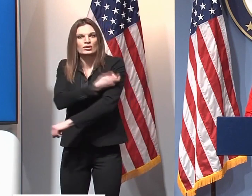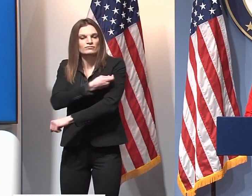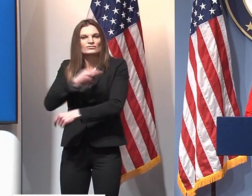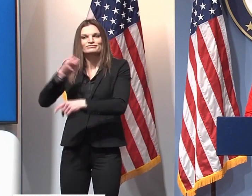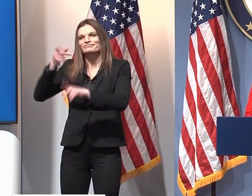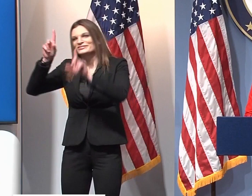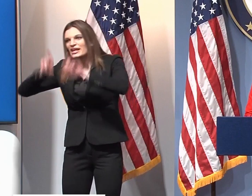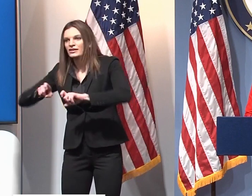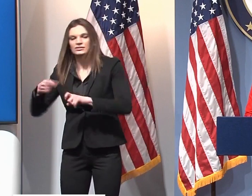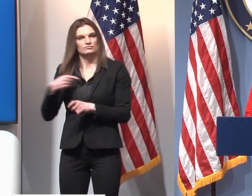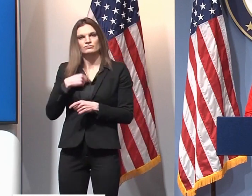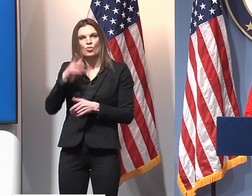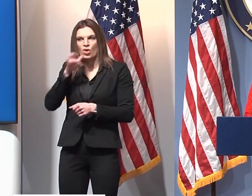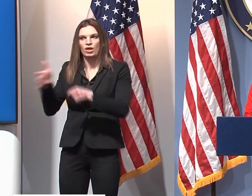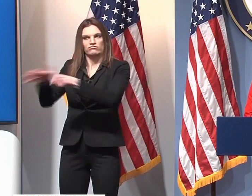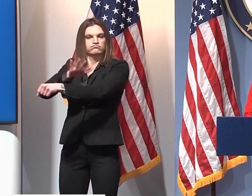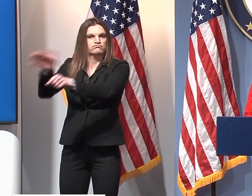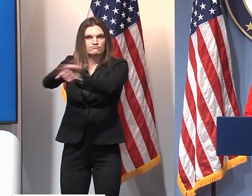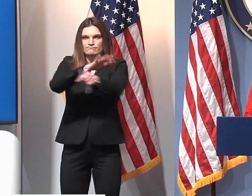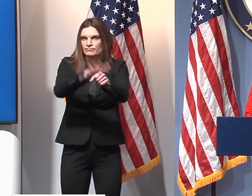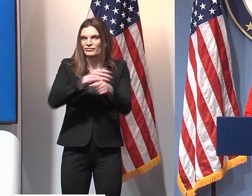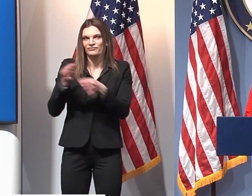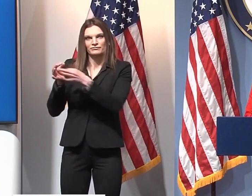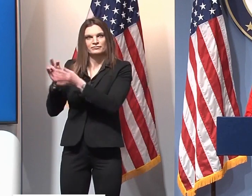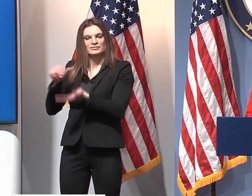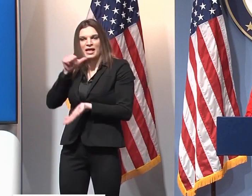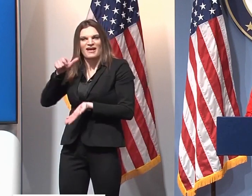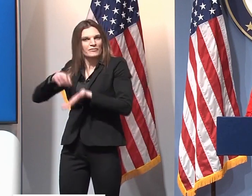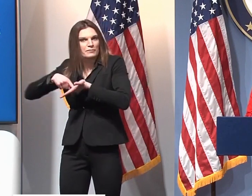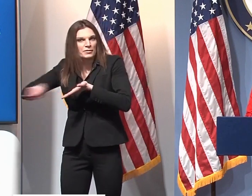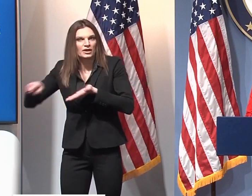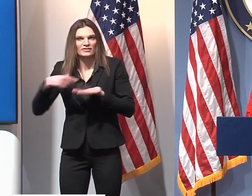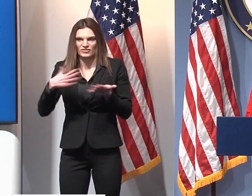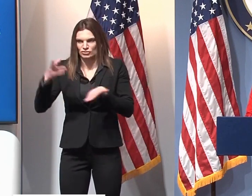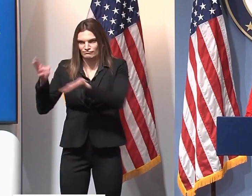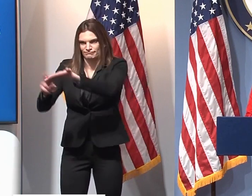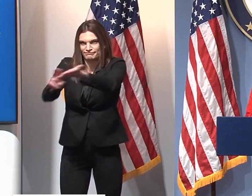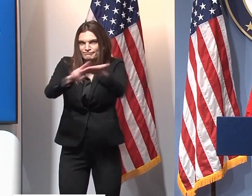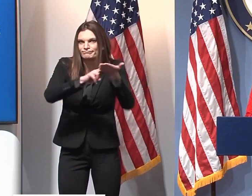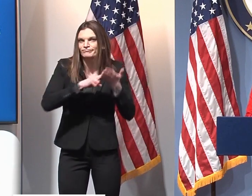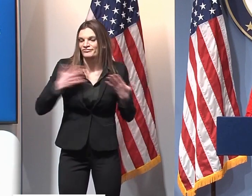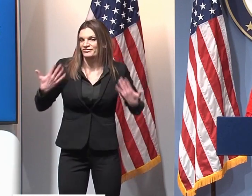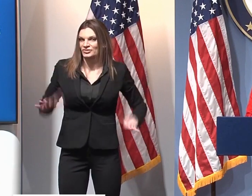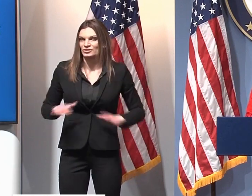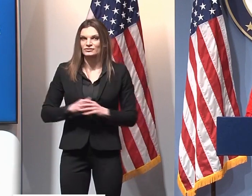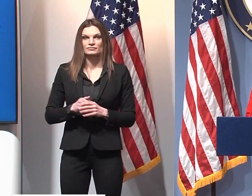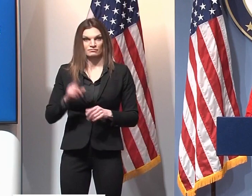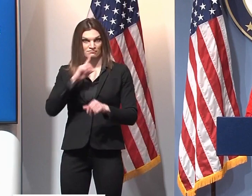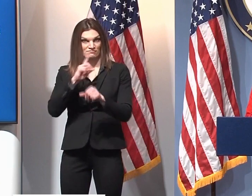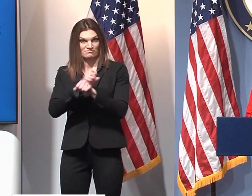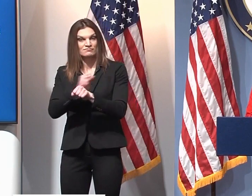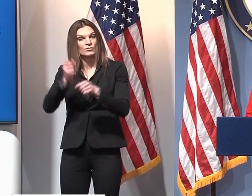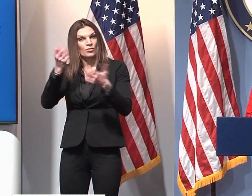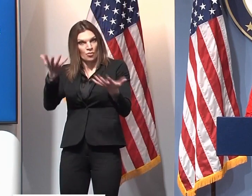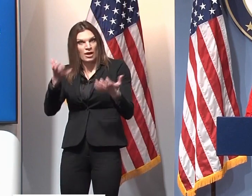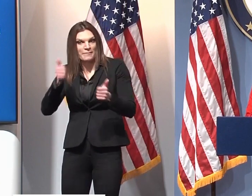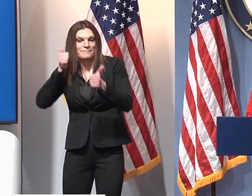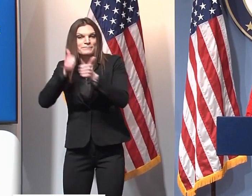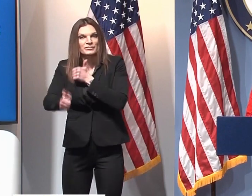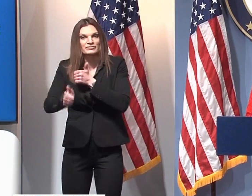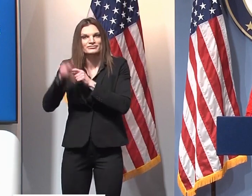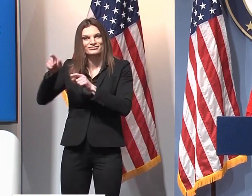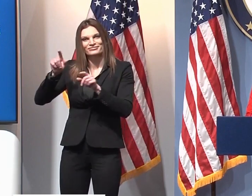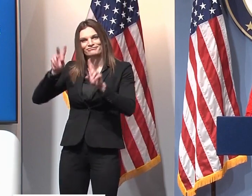testing, vaccinations, and treatments. Once we pass the Michigan COVID recovery plan and